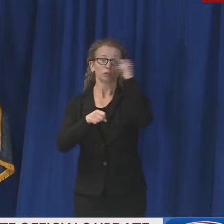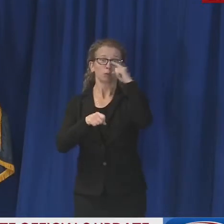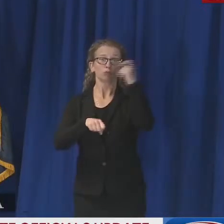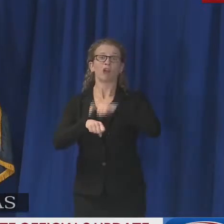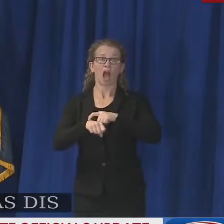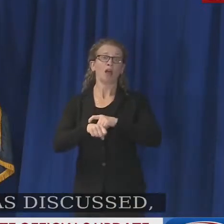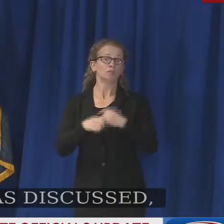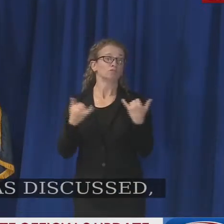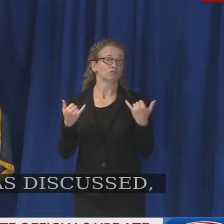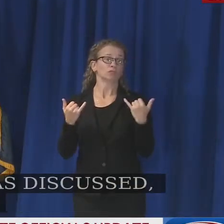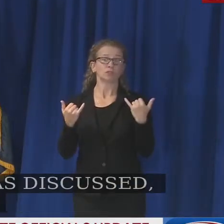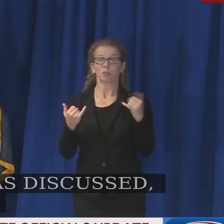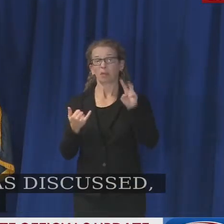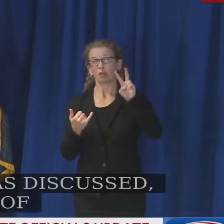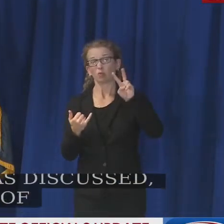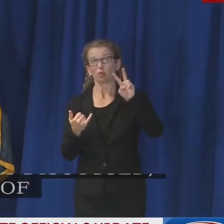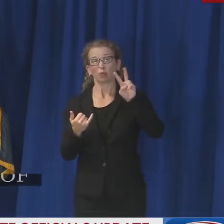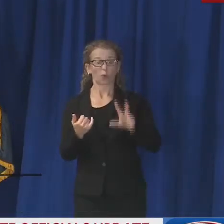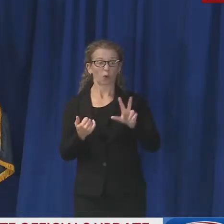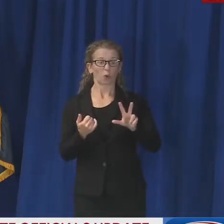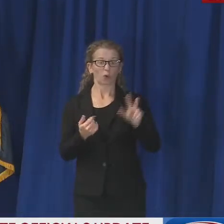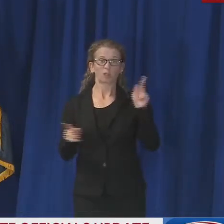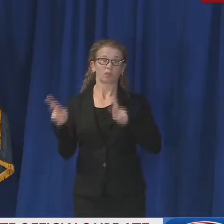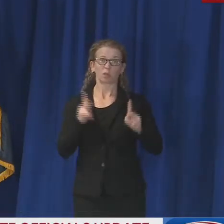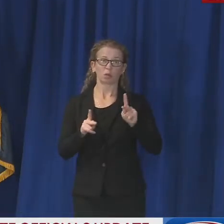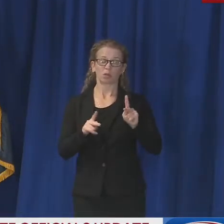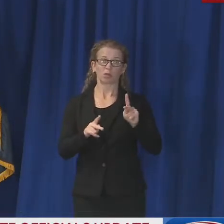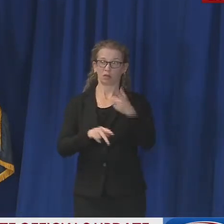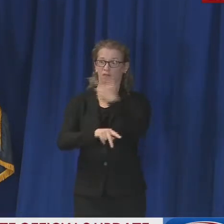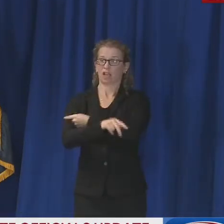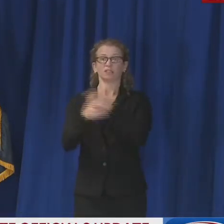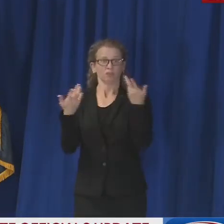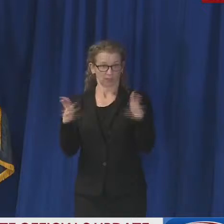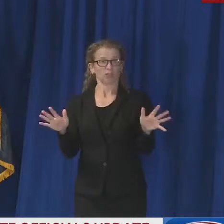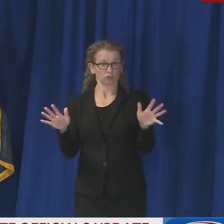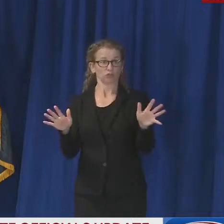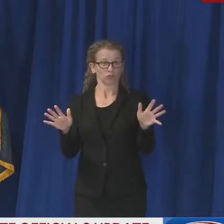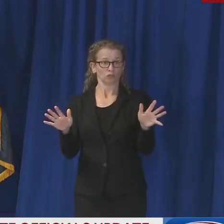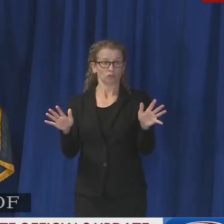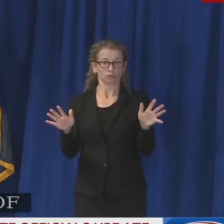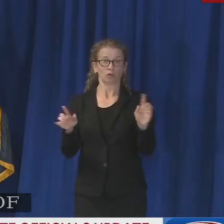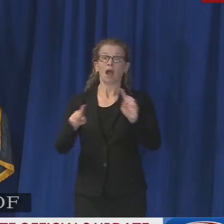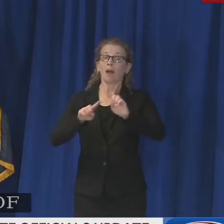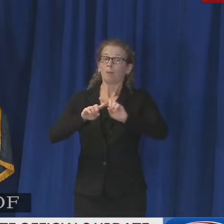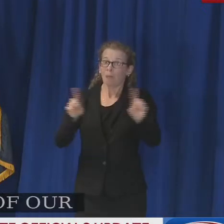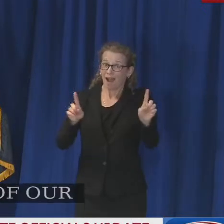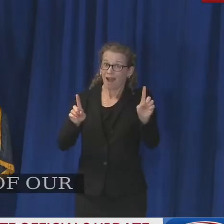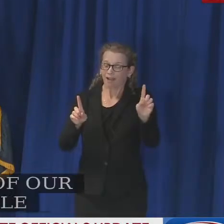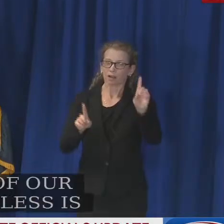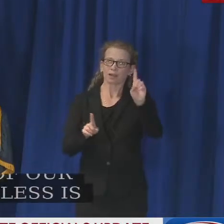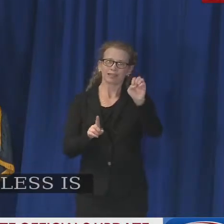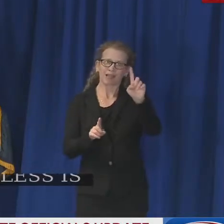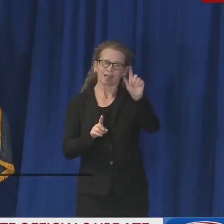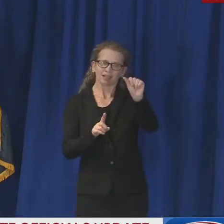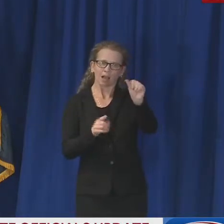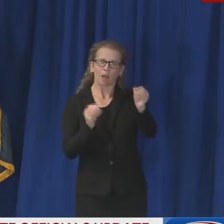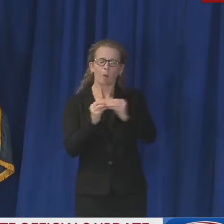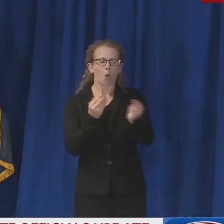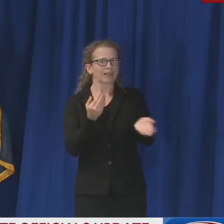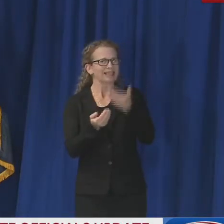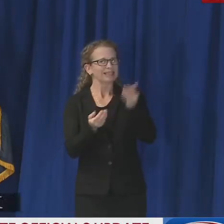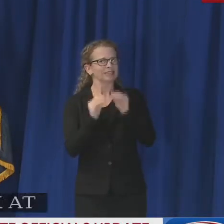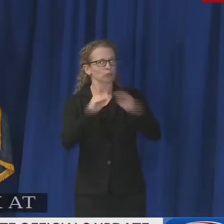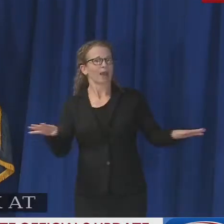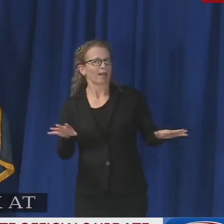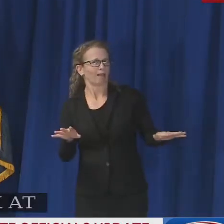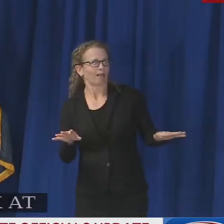two-thirds of our population, let's say, maybe less, is vaccinated. But when you look at the contagion level of the Delta variant, it's much, much higher. So that kind of offsets and